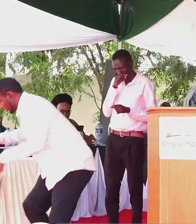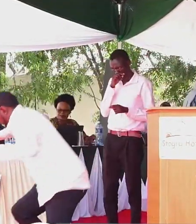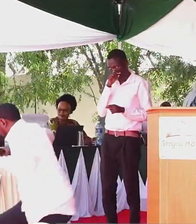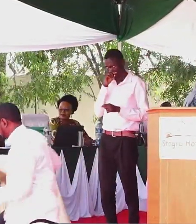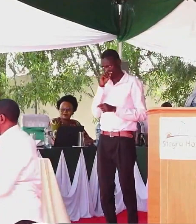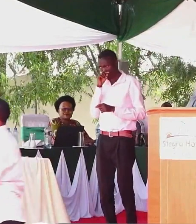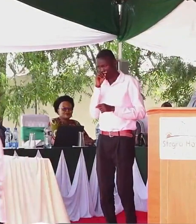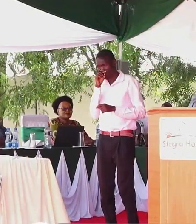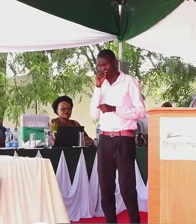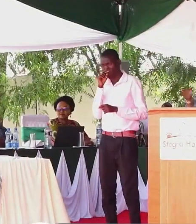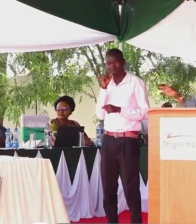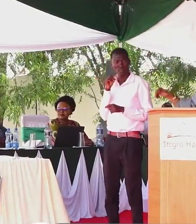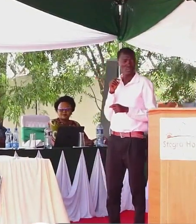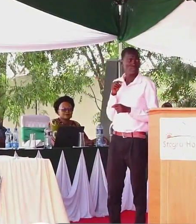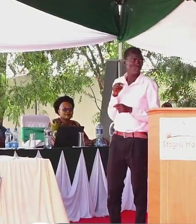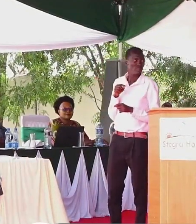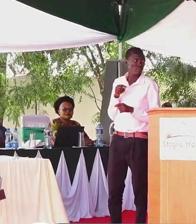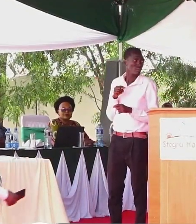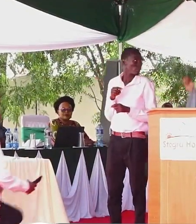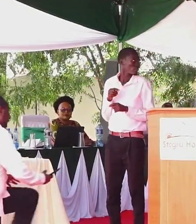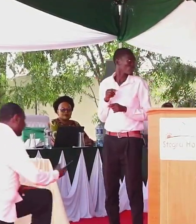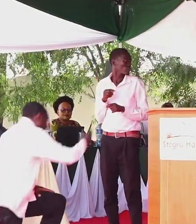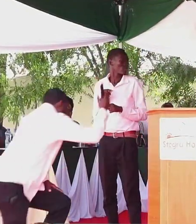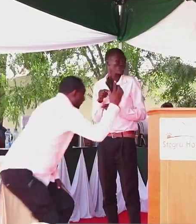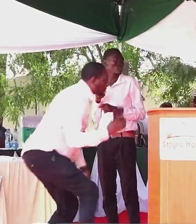Can we check the mics again? There's something happening.